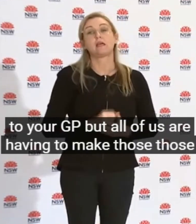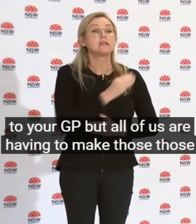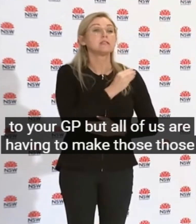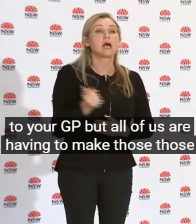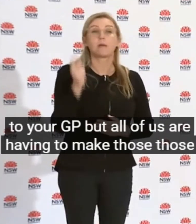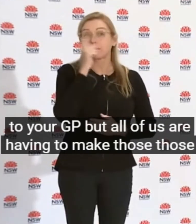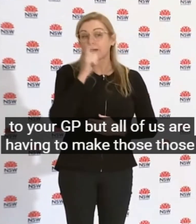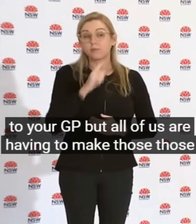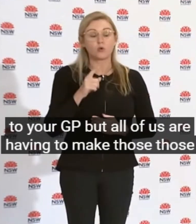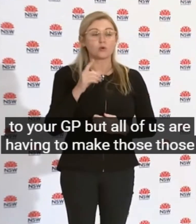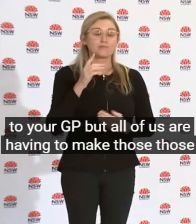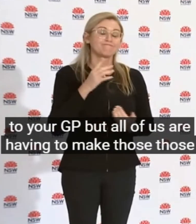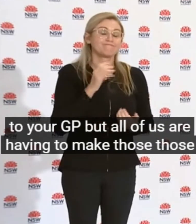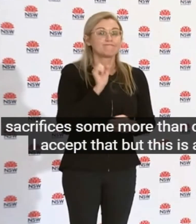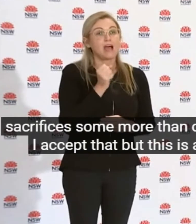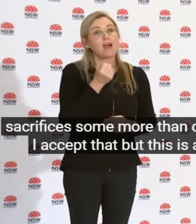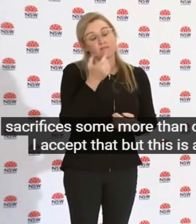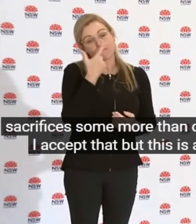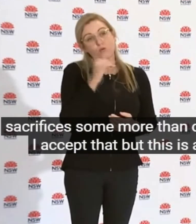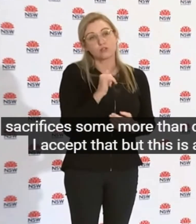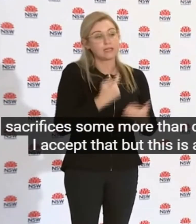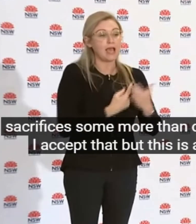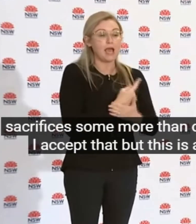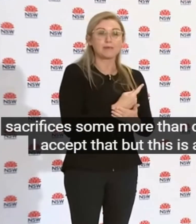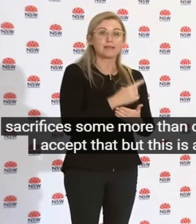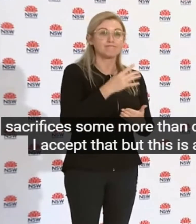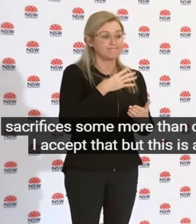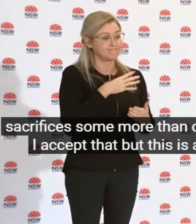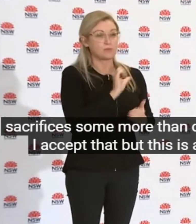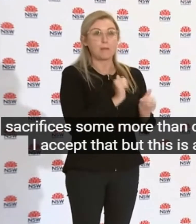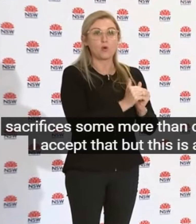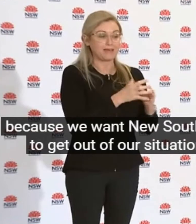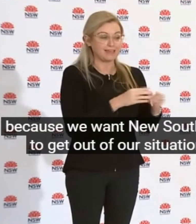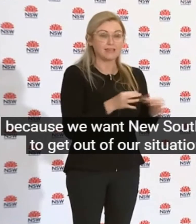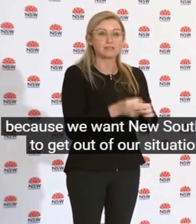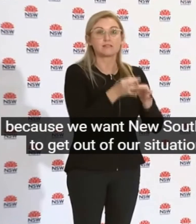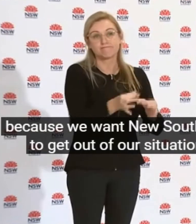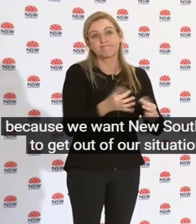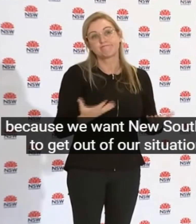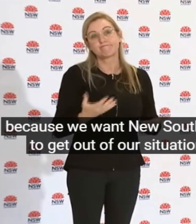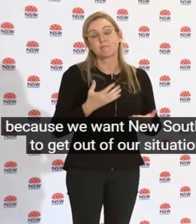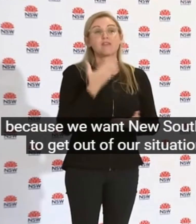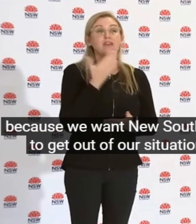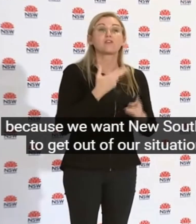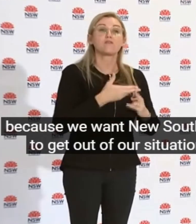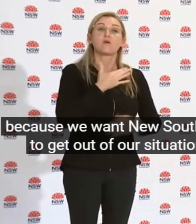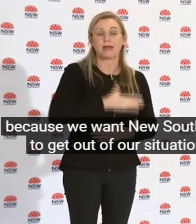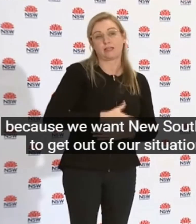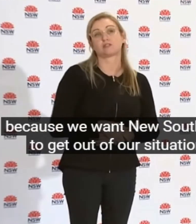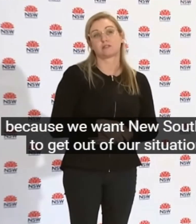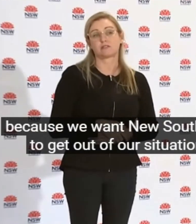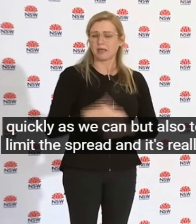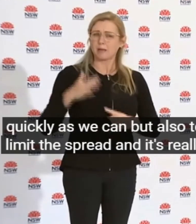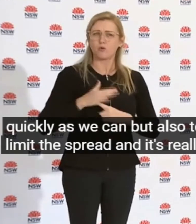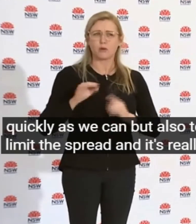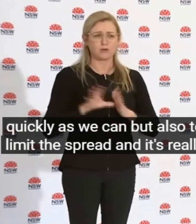that. But this is all because we want New South Wales to get out of our situation as quickly as we can, but also to limit the spread. And it's really